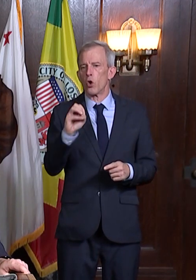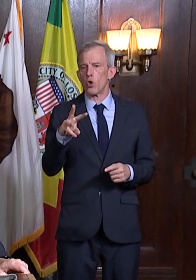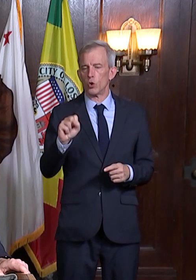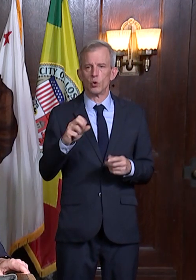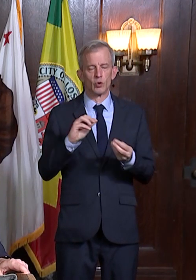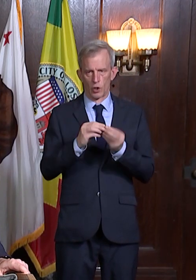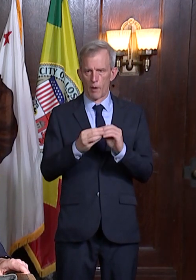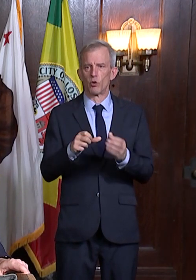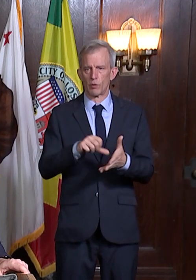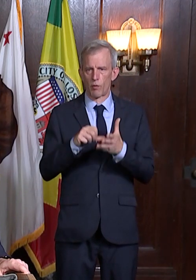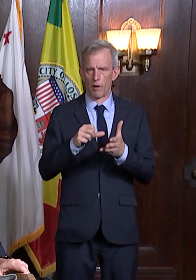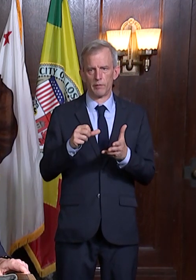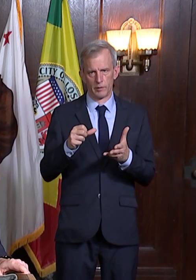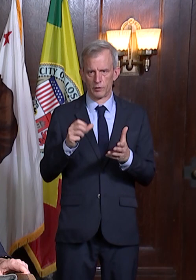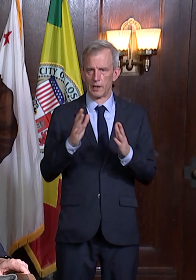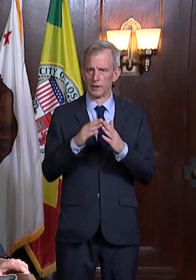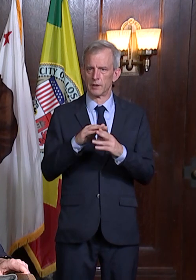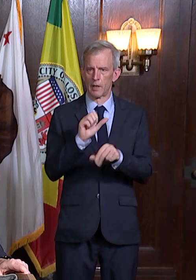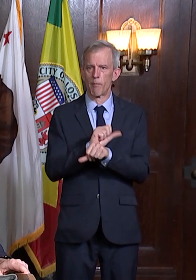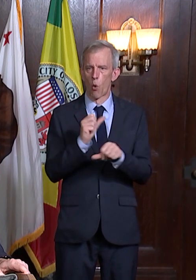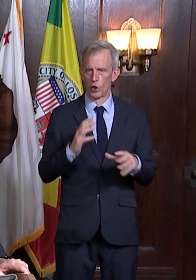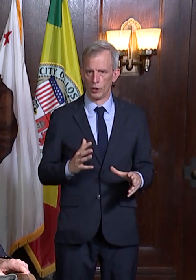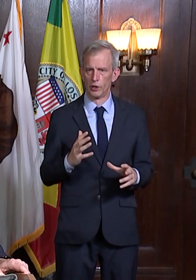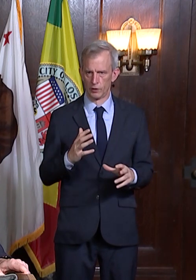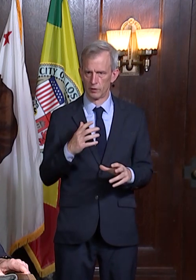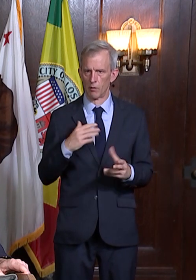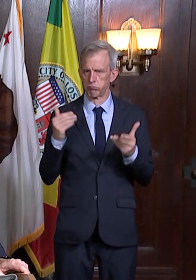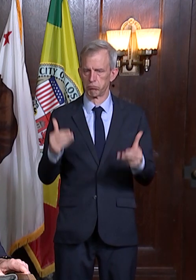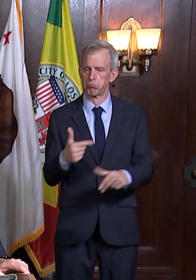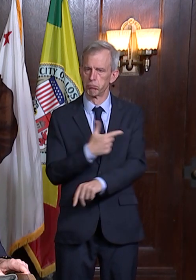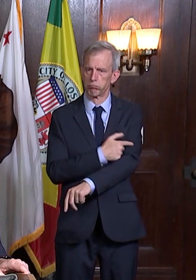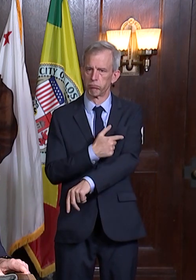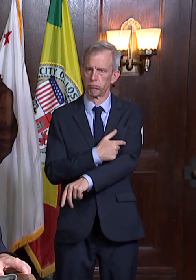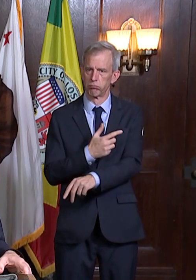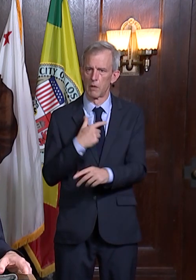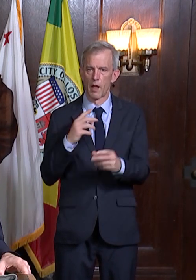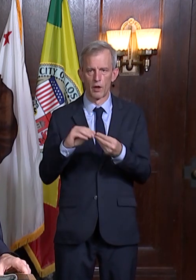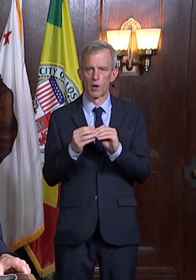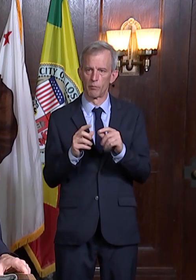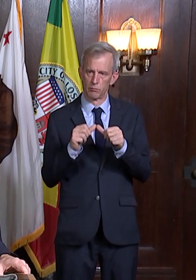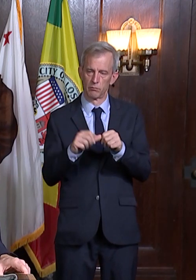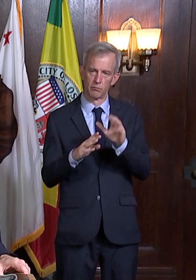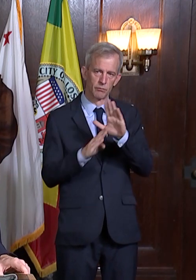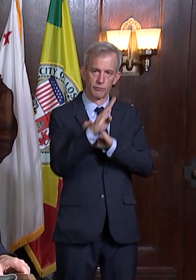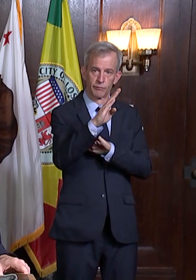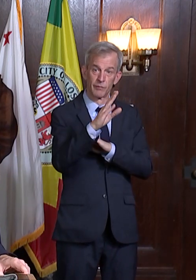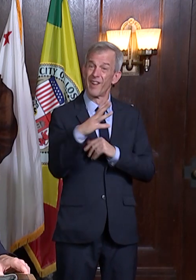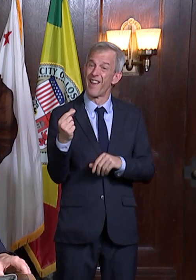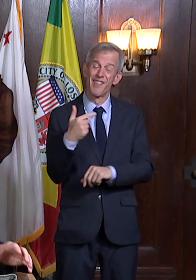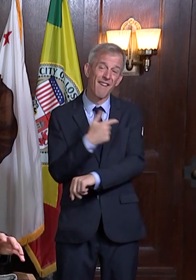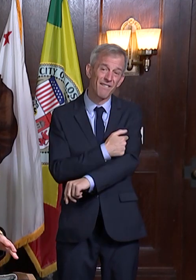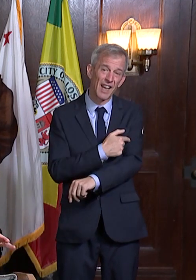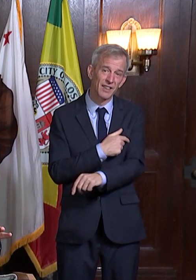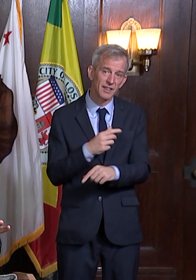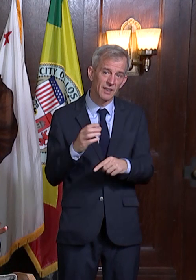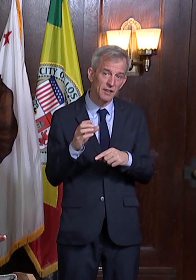are impressive and strong and getting better. And I want to be clear, the vaccine mandate is not about getting rid of